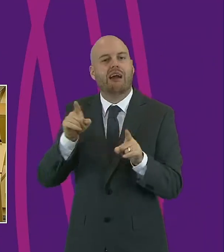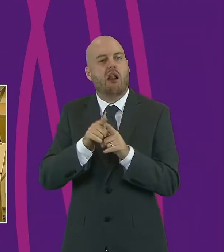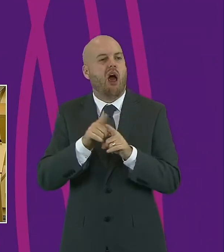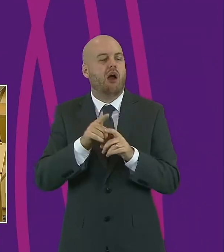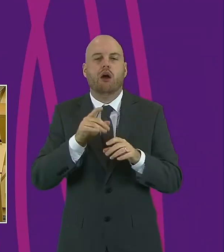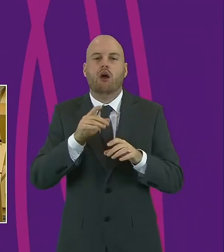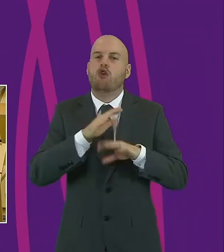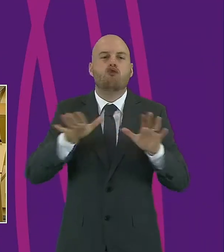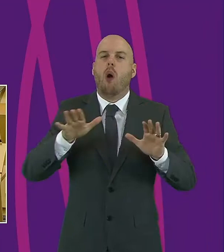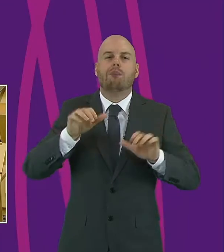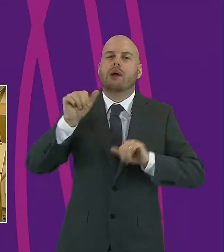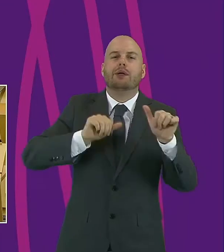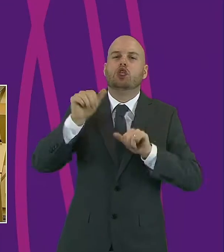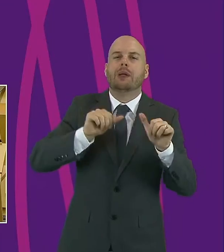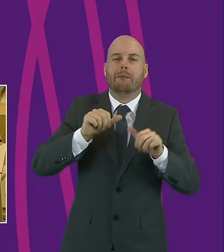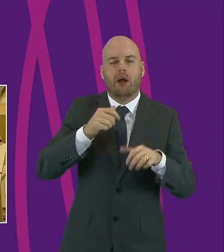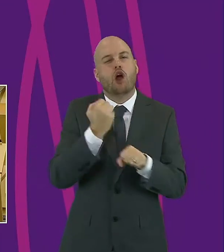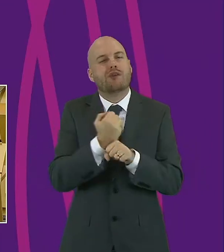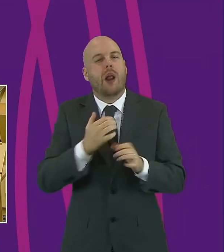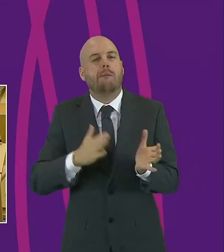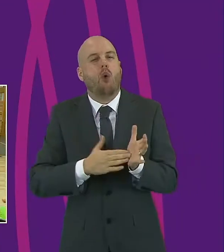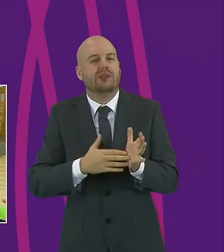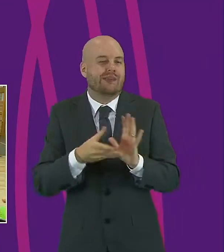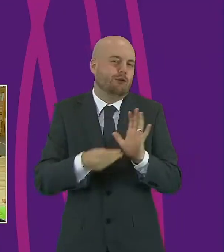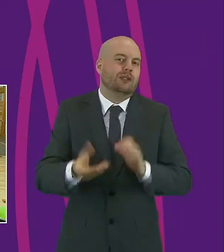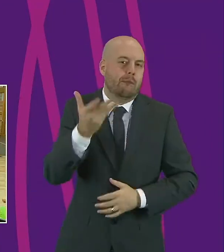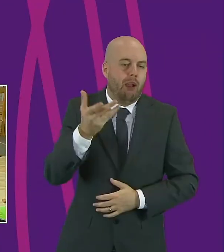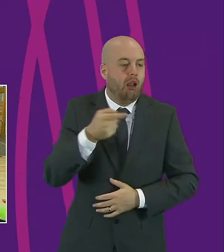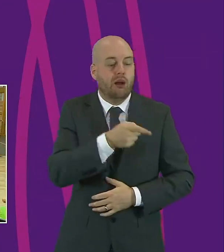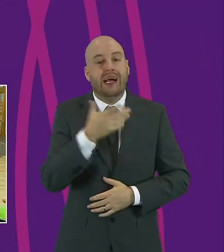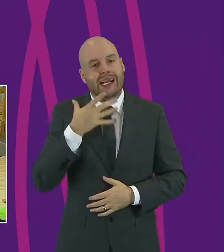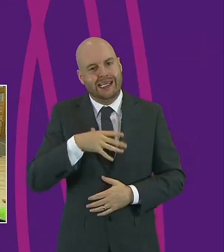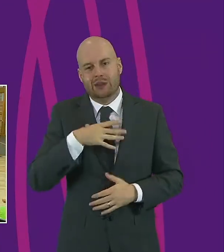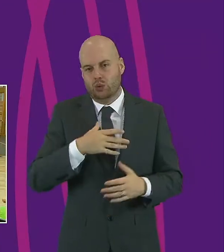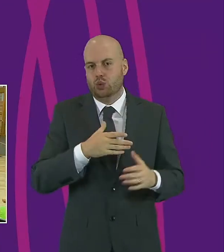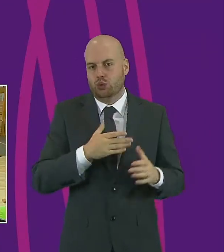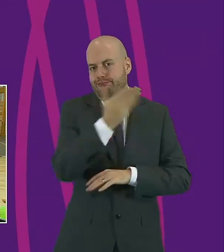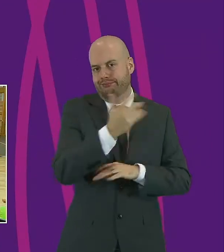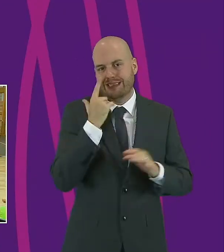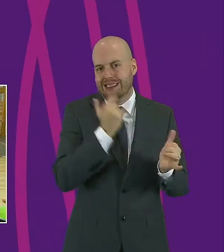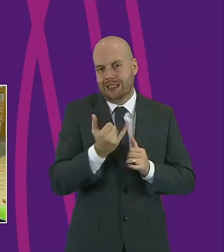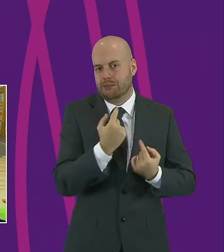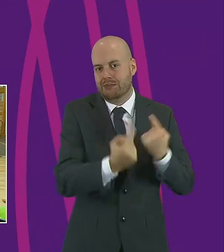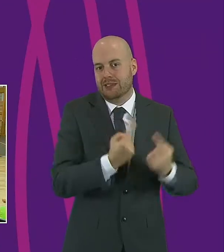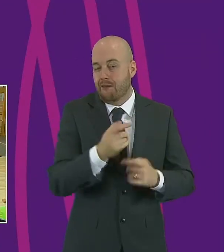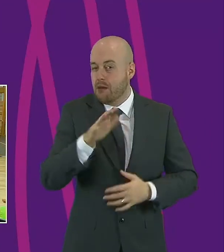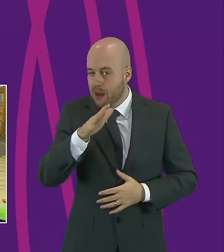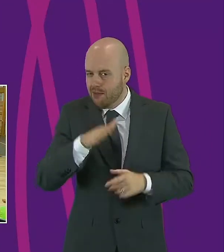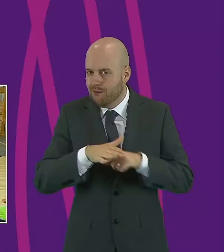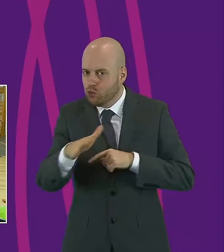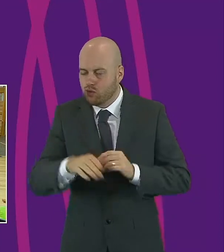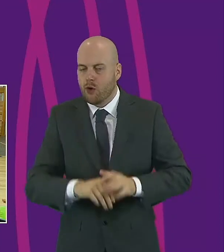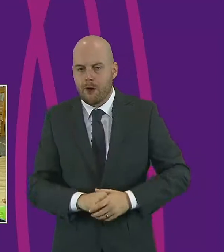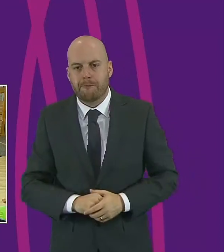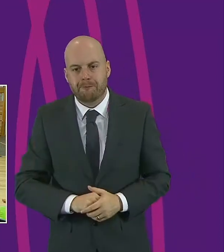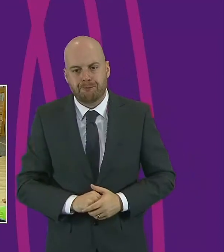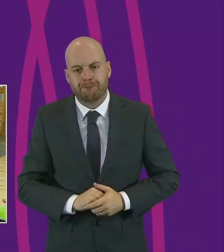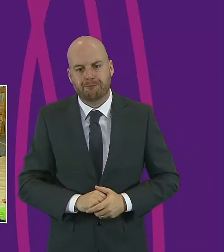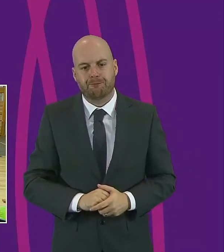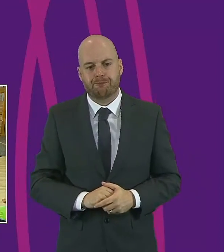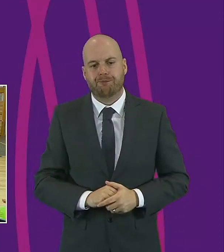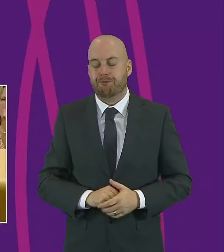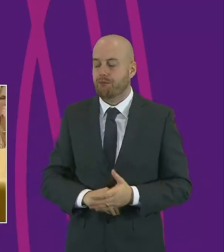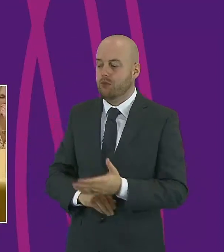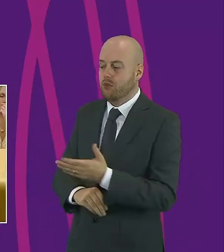example, in the member's own constituency. Question number 6, Alexander Stewart. Thank you, Presiding Officer. To ask the